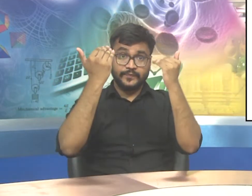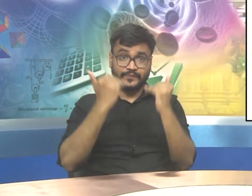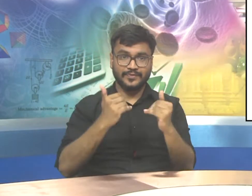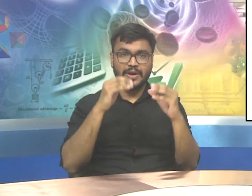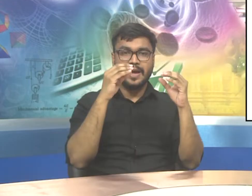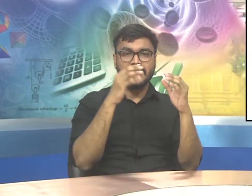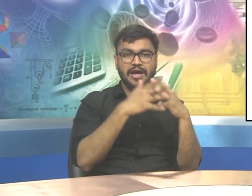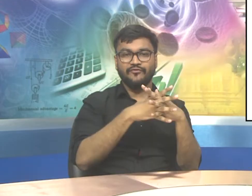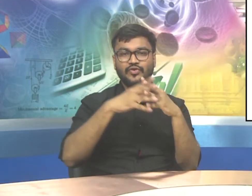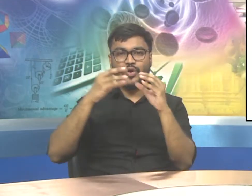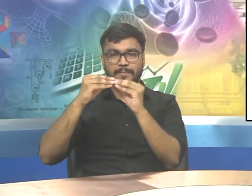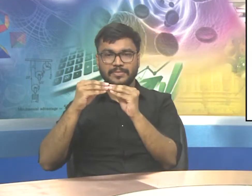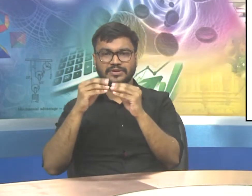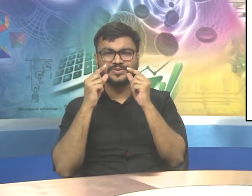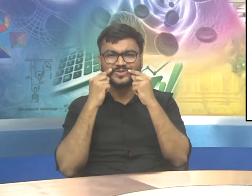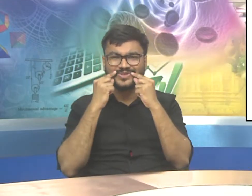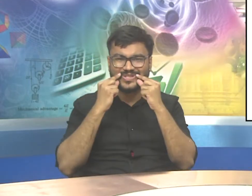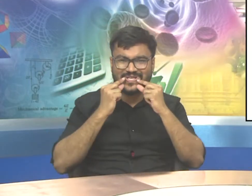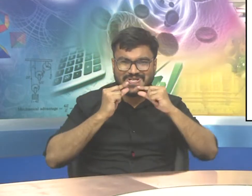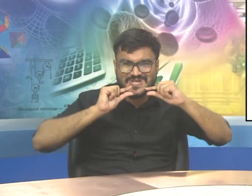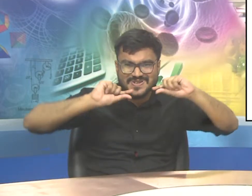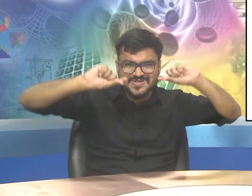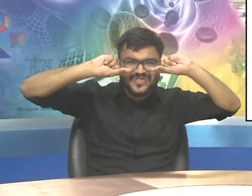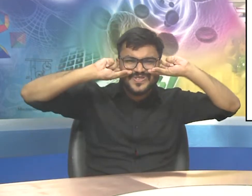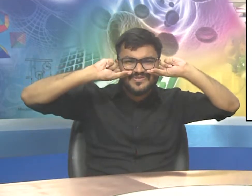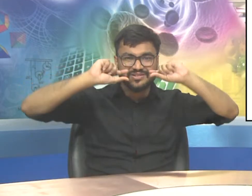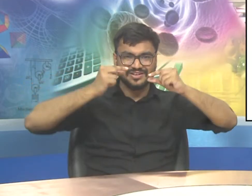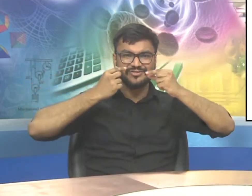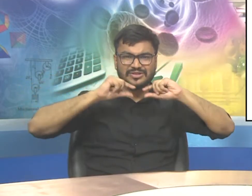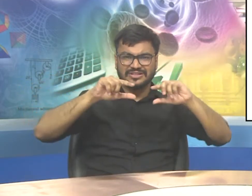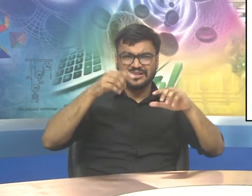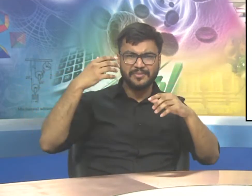wild boars and so on.